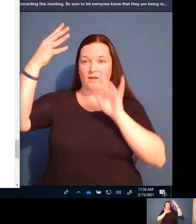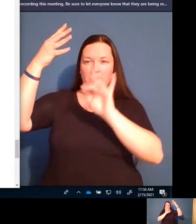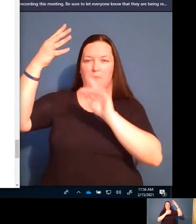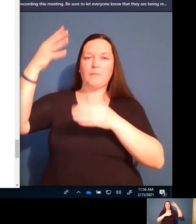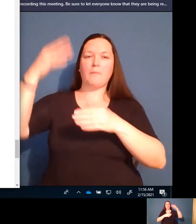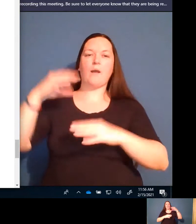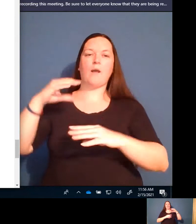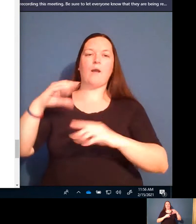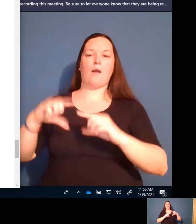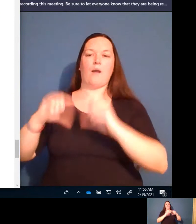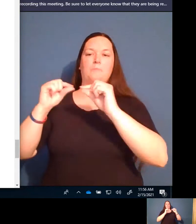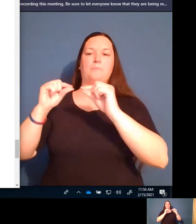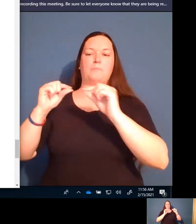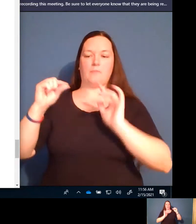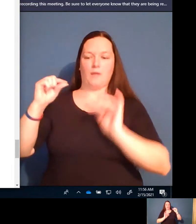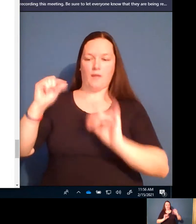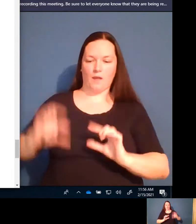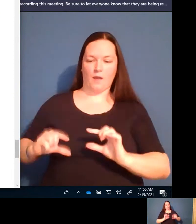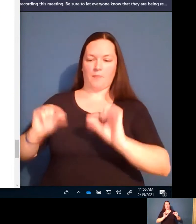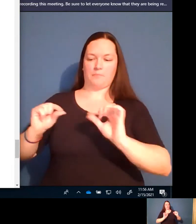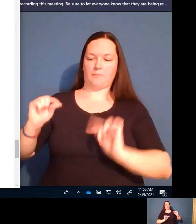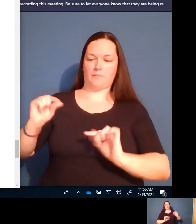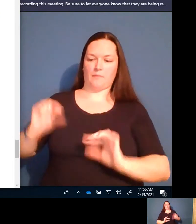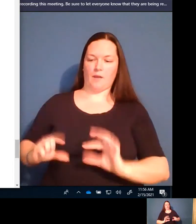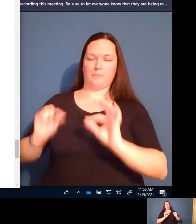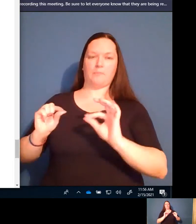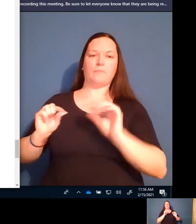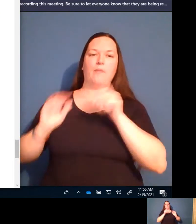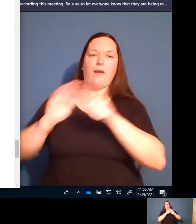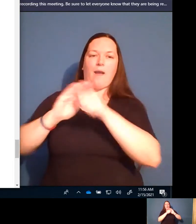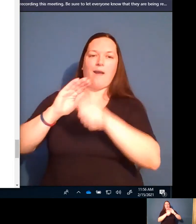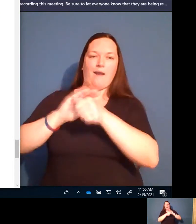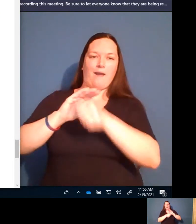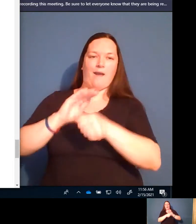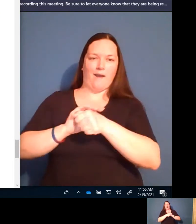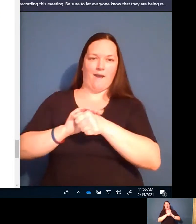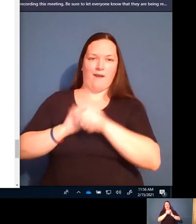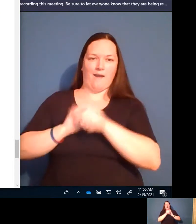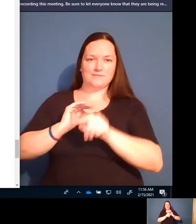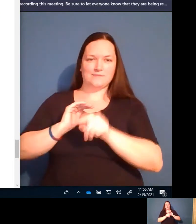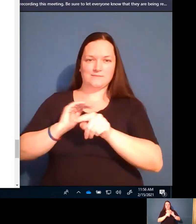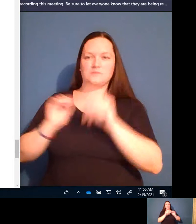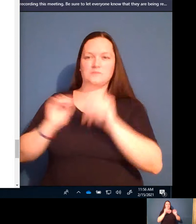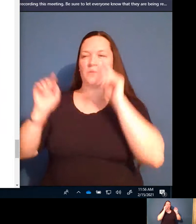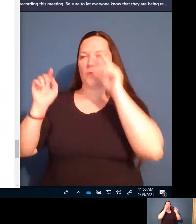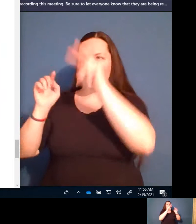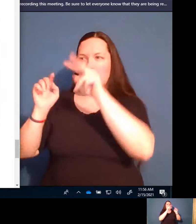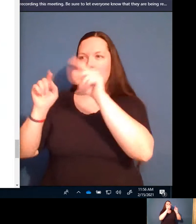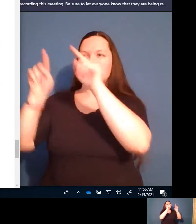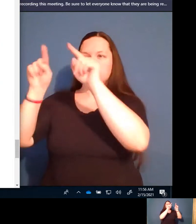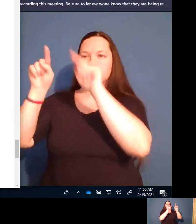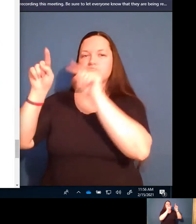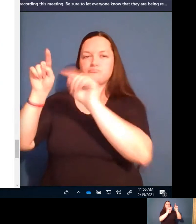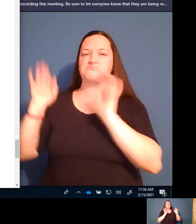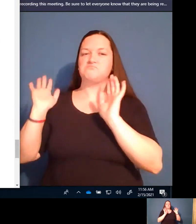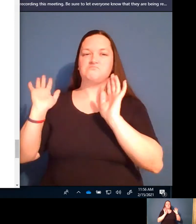Products table, and Sales unit, so I can just focus on Customers and Menu items.